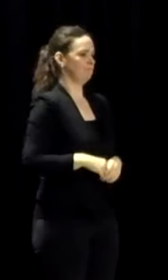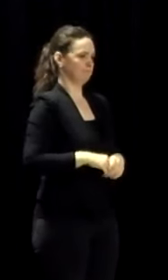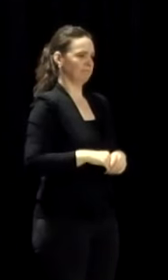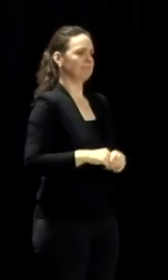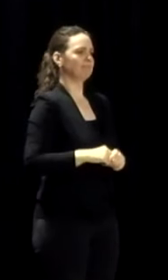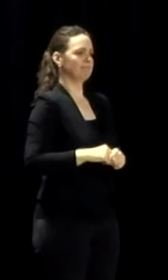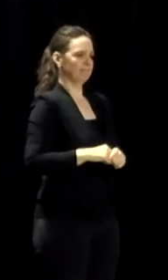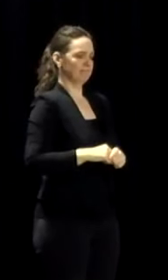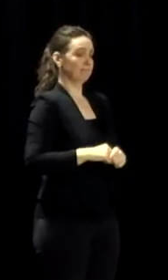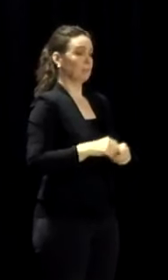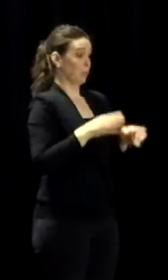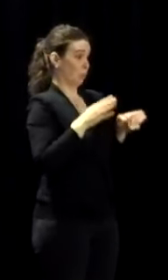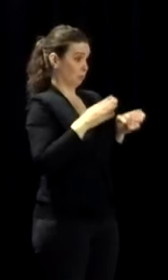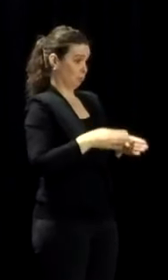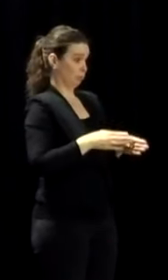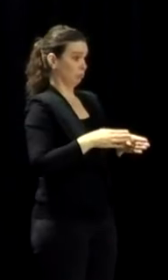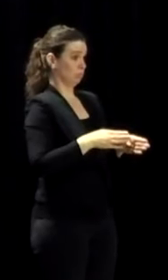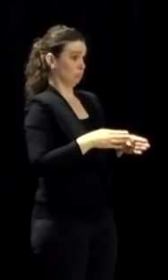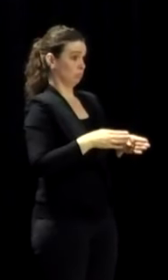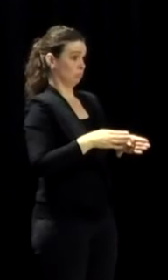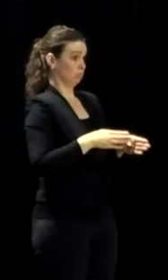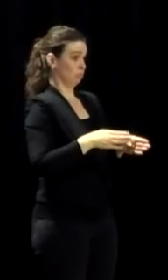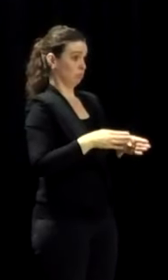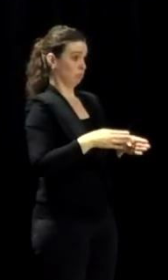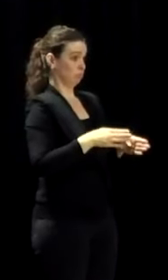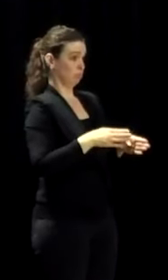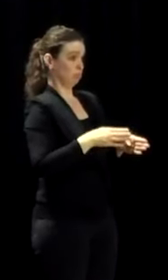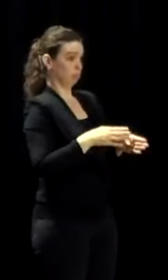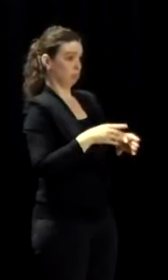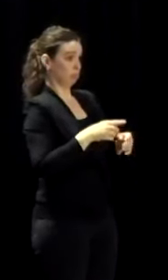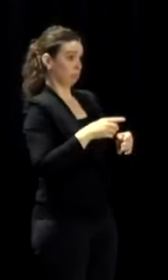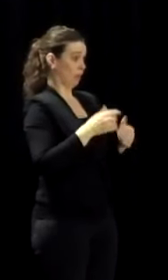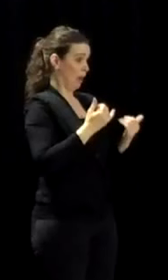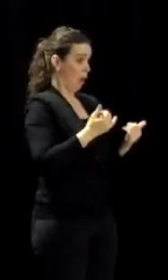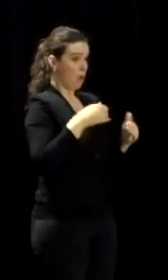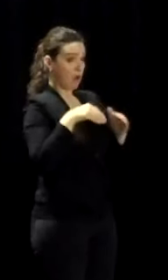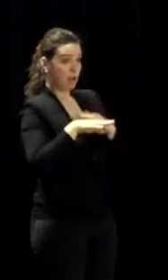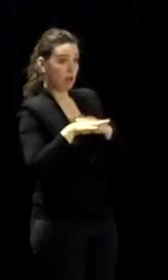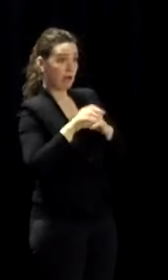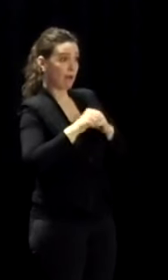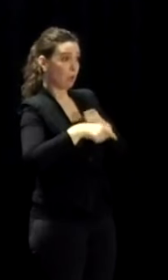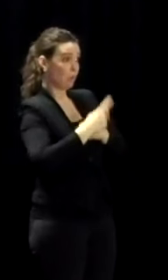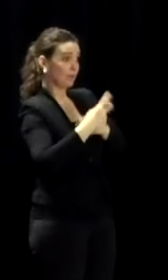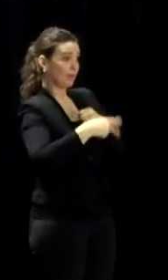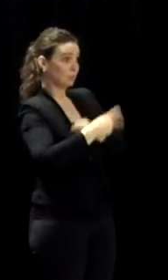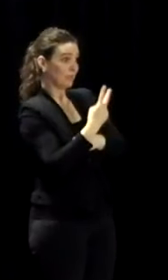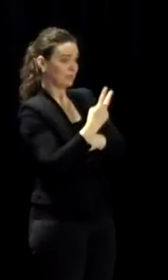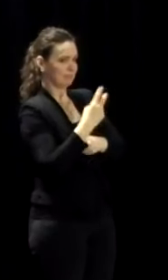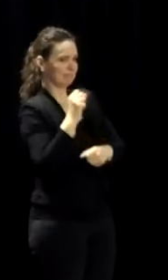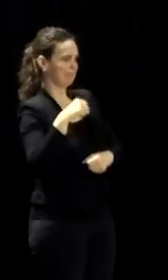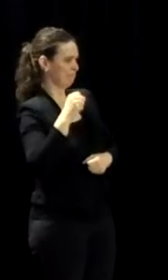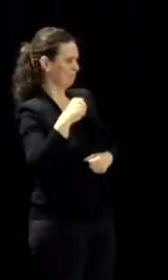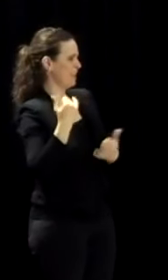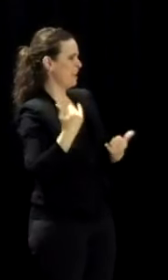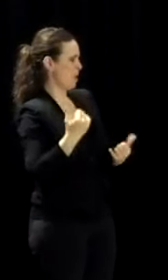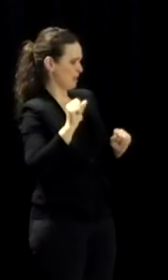understanding, yes. Now, mind you, that's not with some of these other